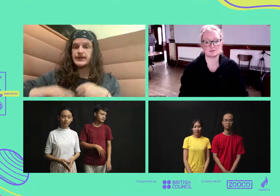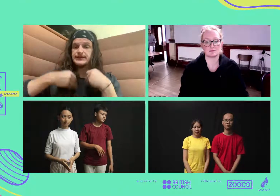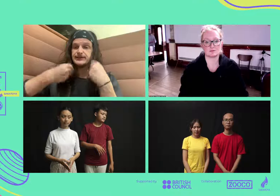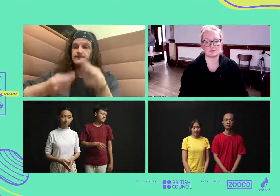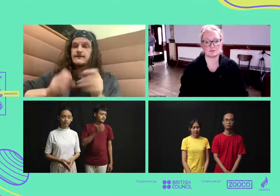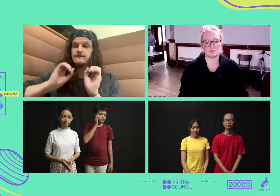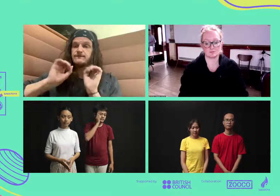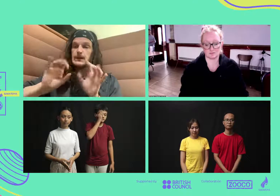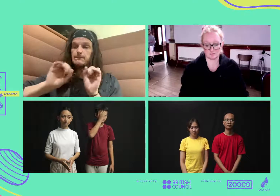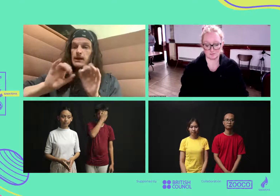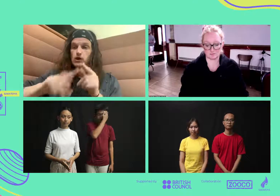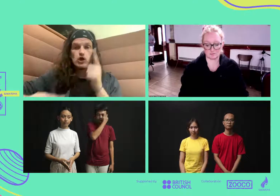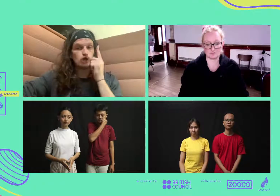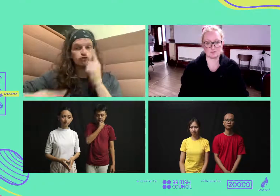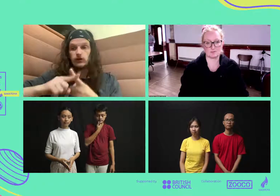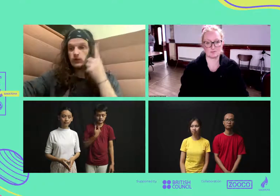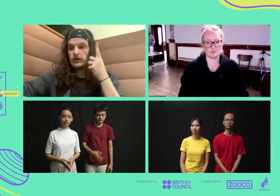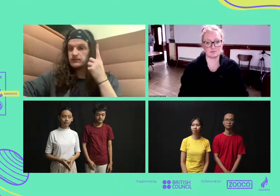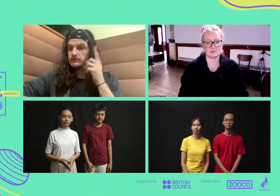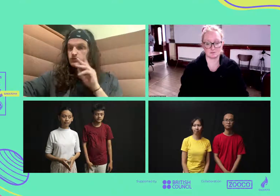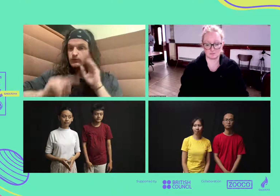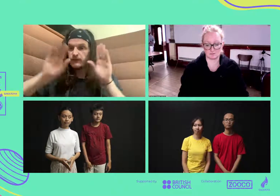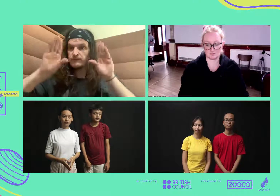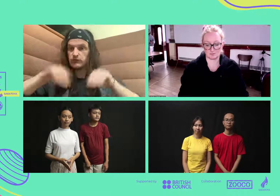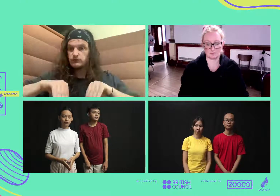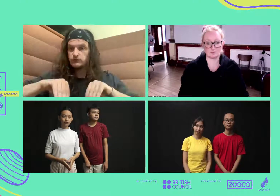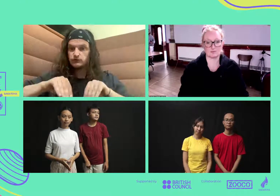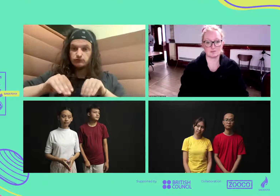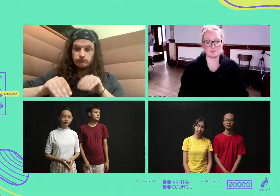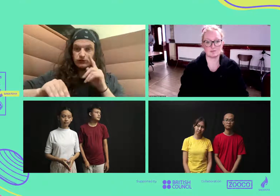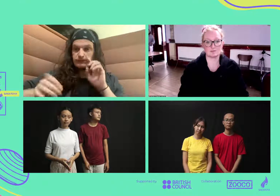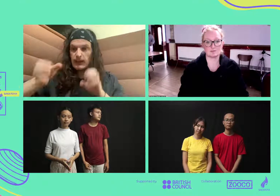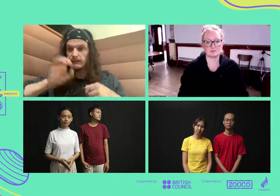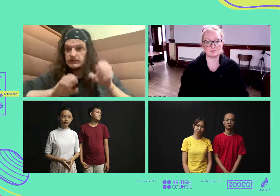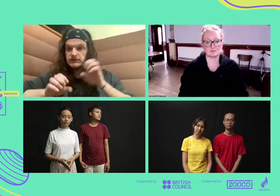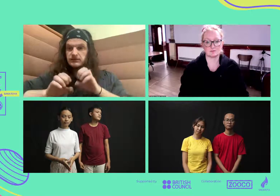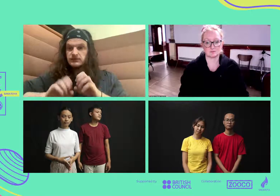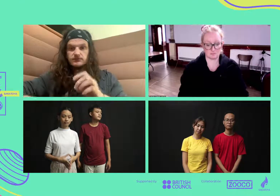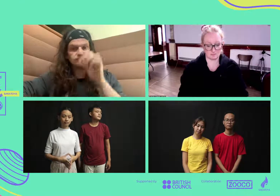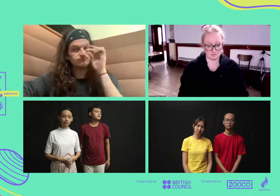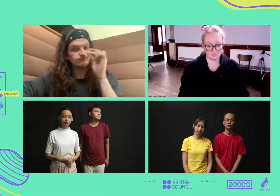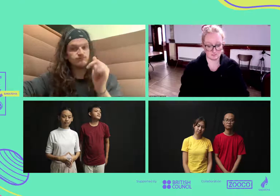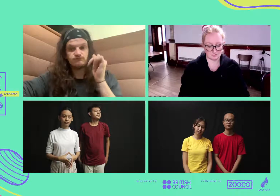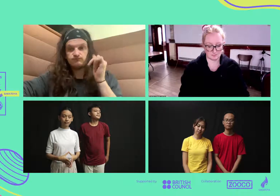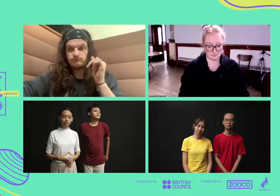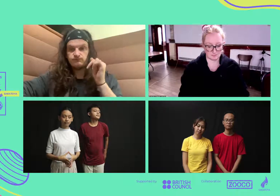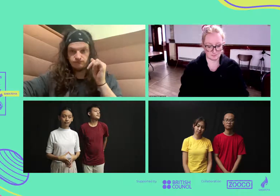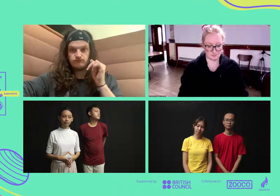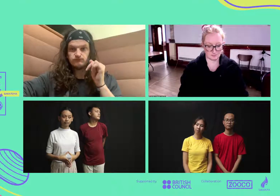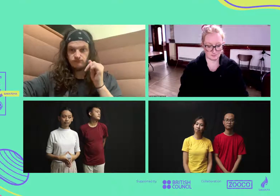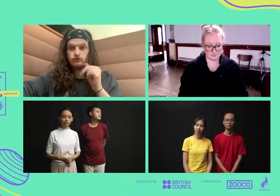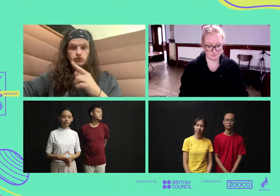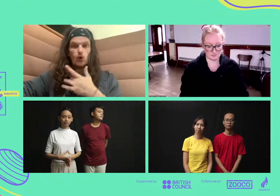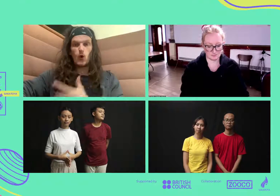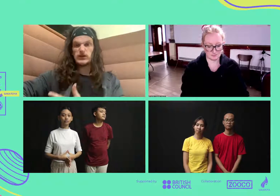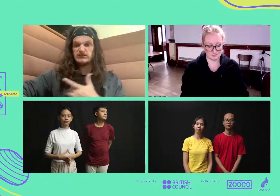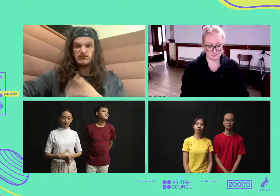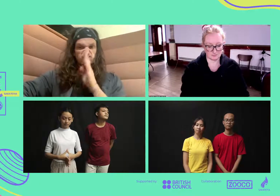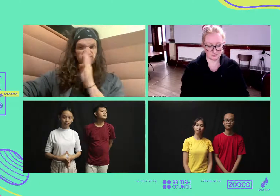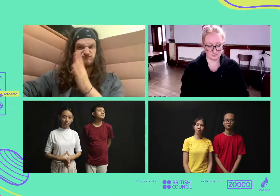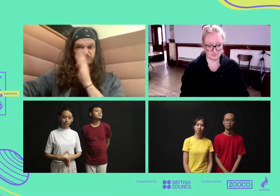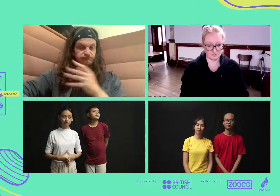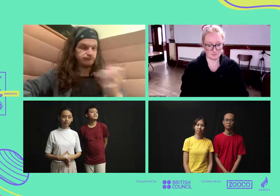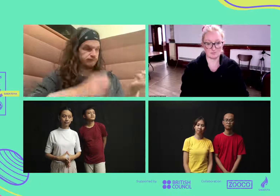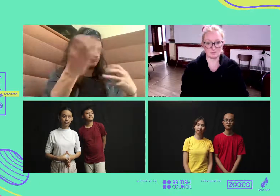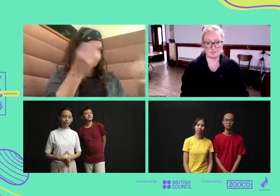to watch privately and give you some feedback straight away. As soon as you're finished, ask for some feedback